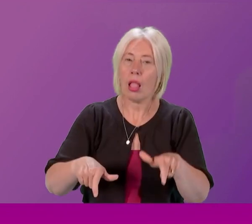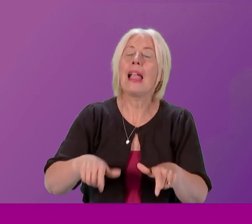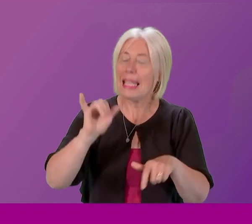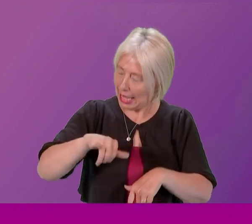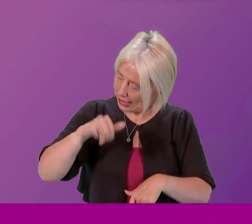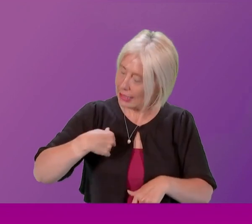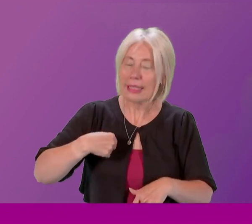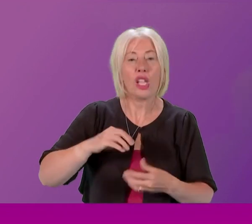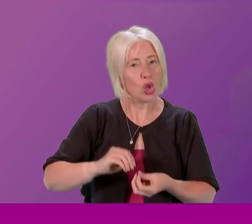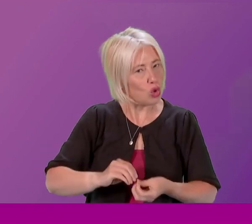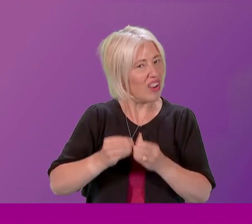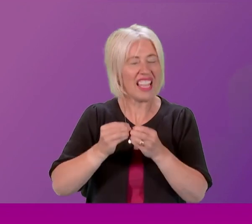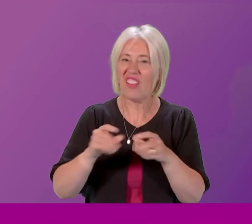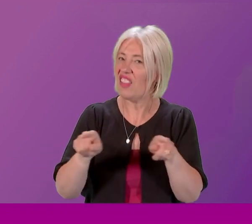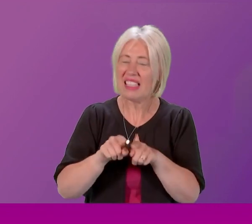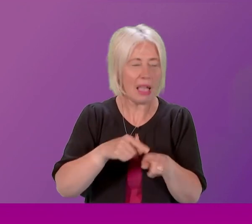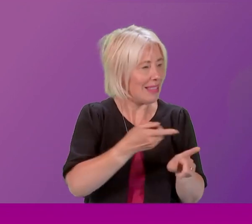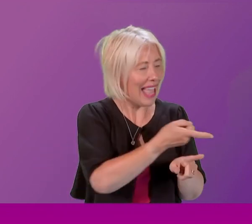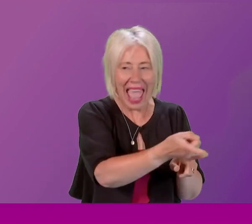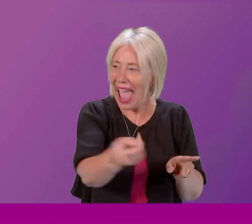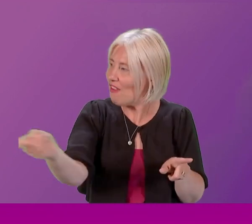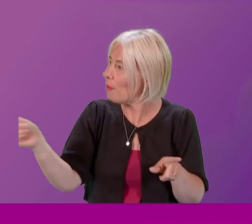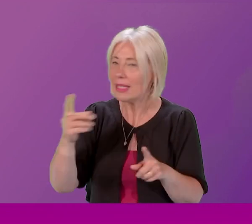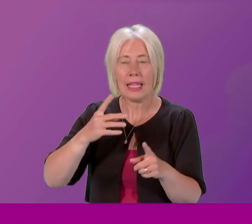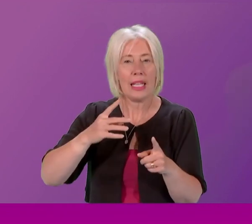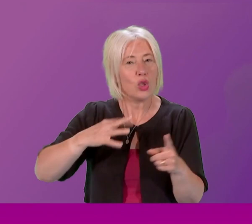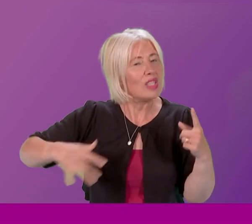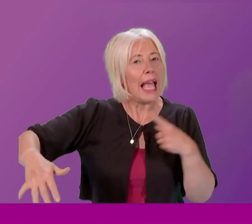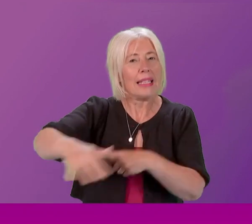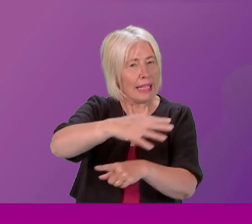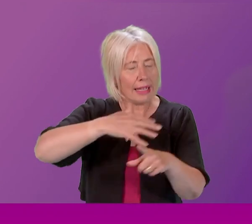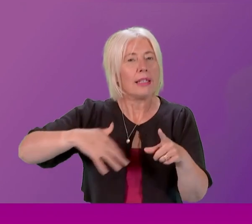treated like everyone else in society.